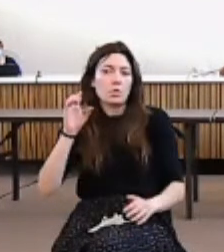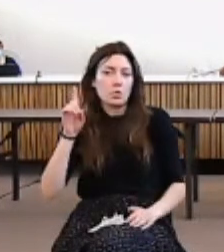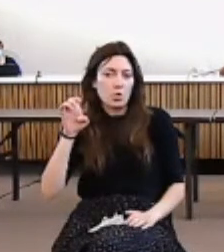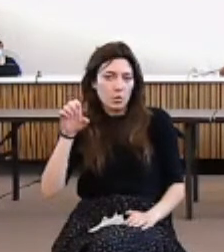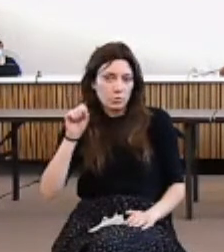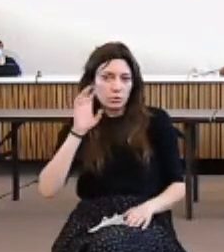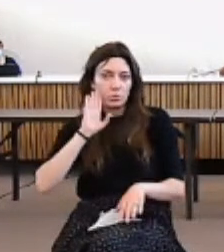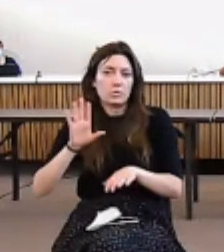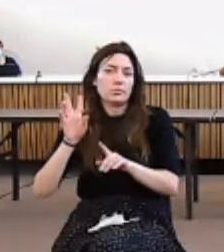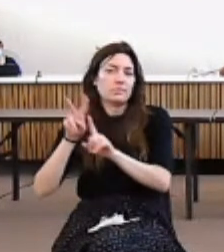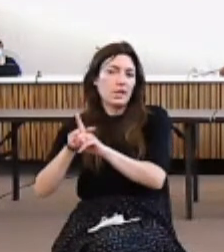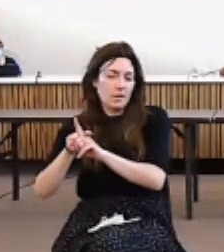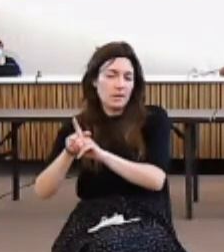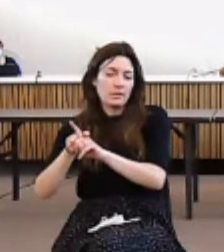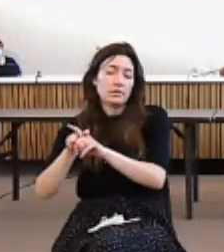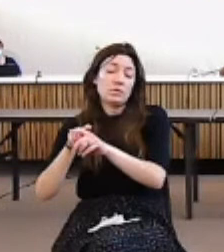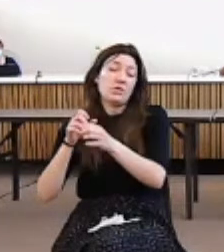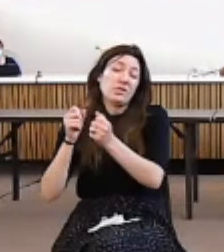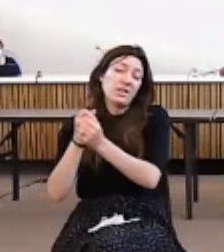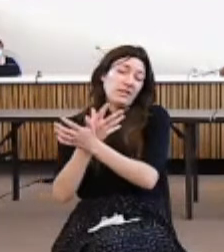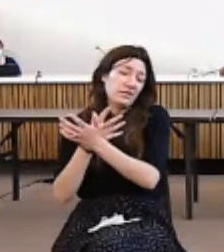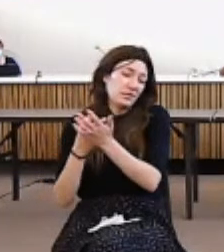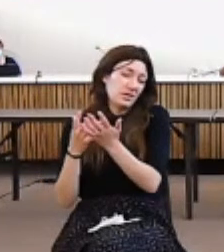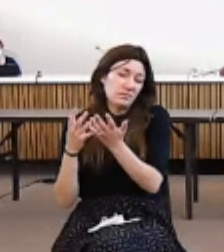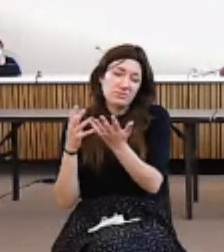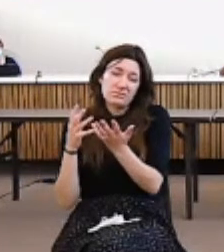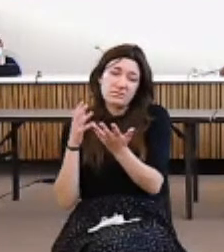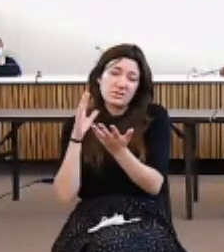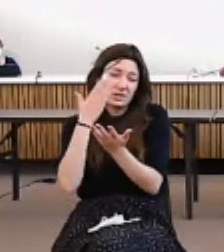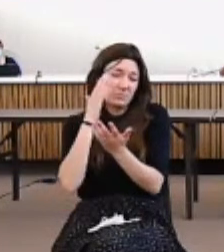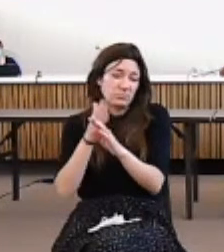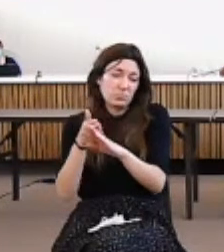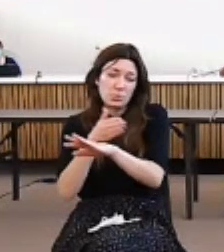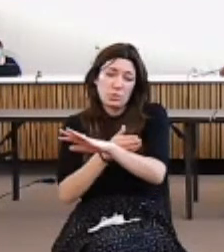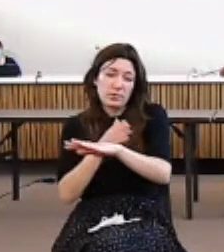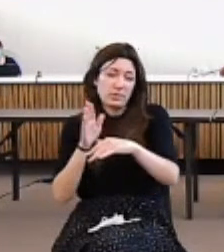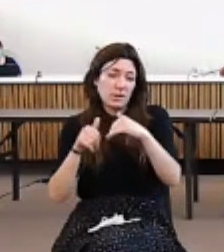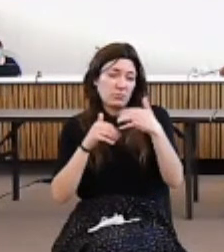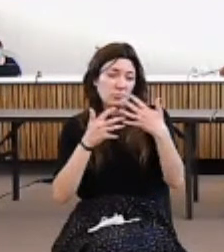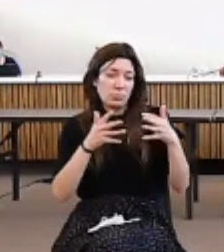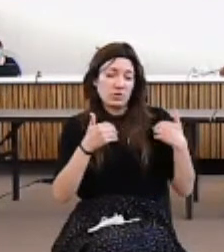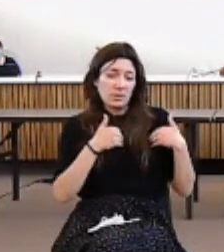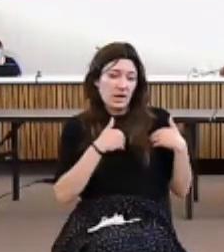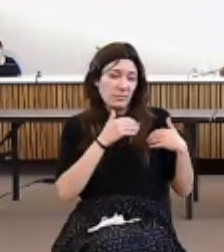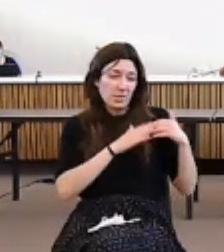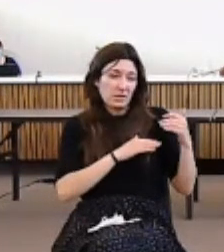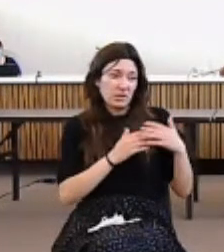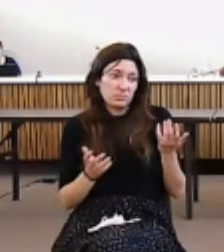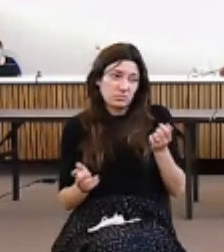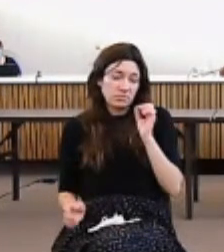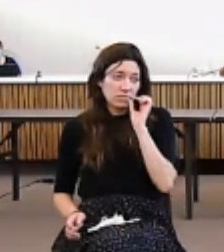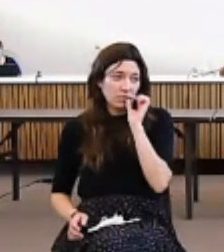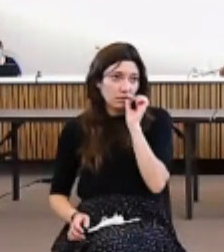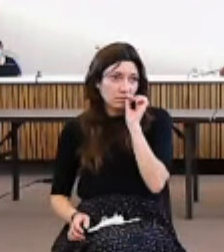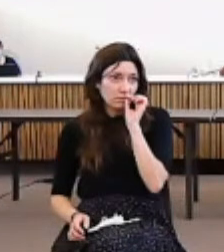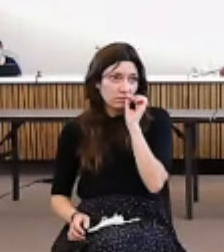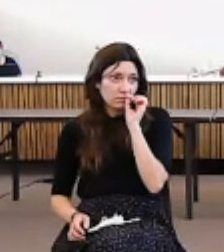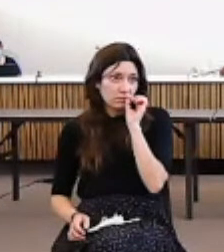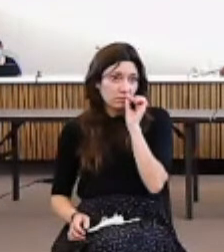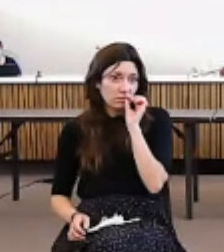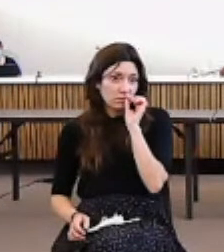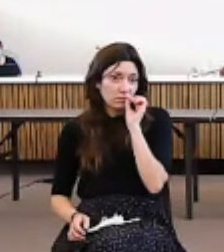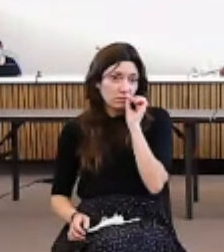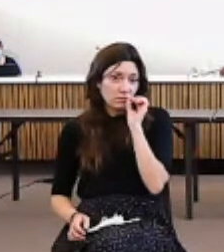So in pretty much every way you look at it, it's going to be better than the existing conditions. So that's why